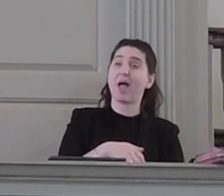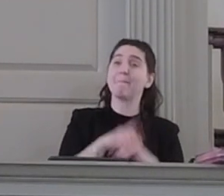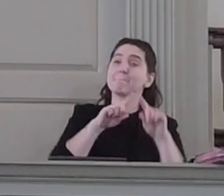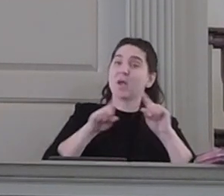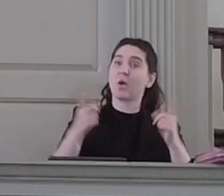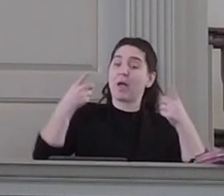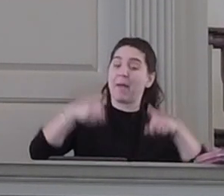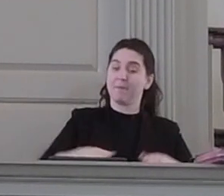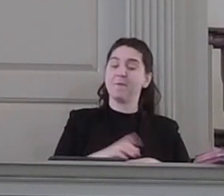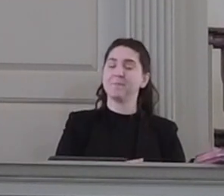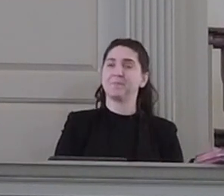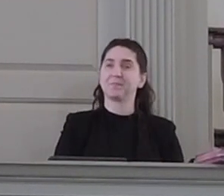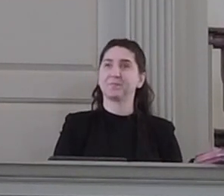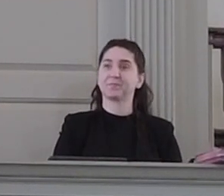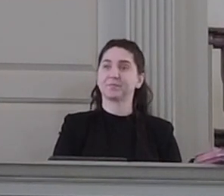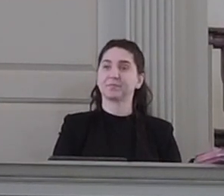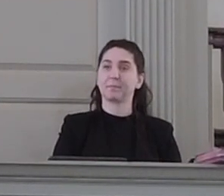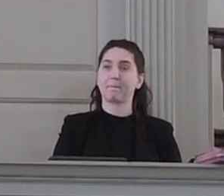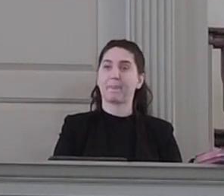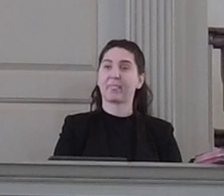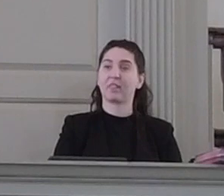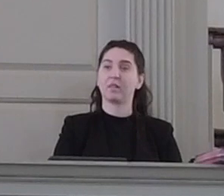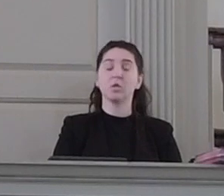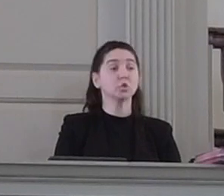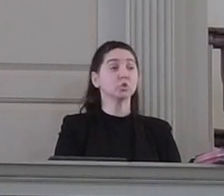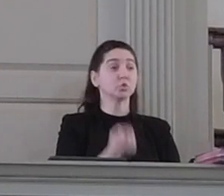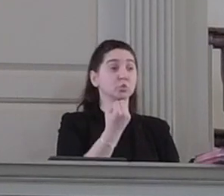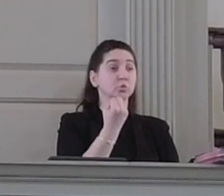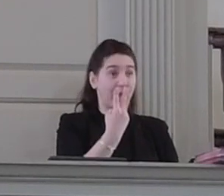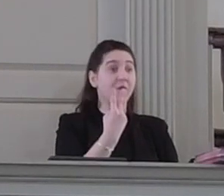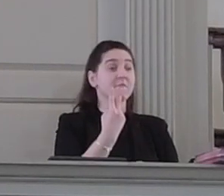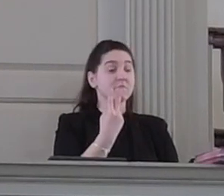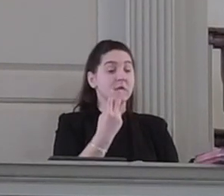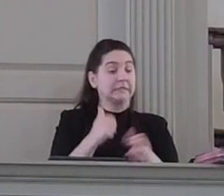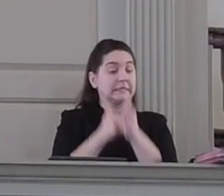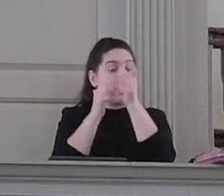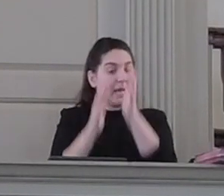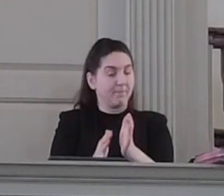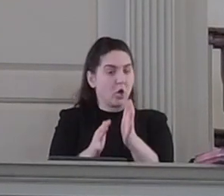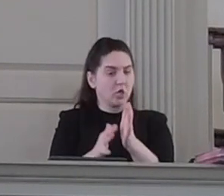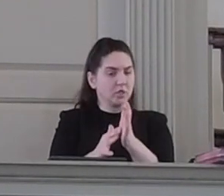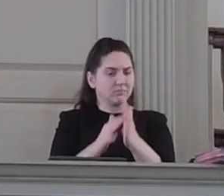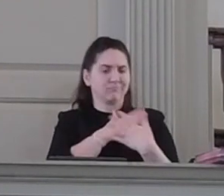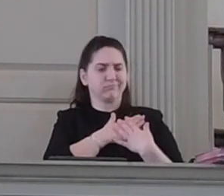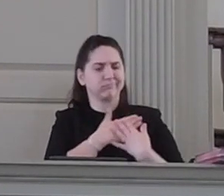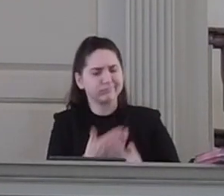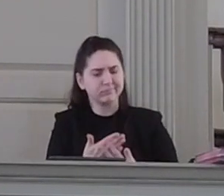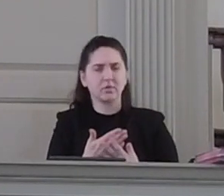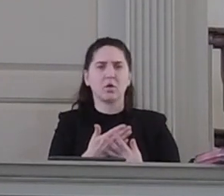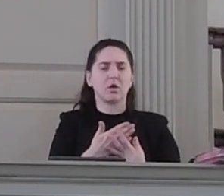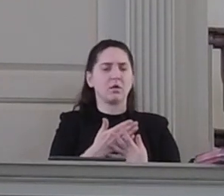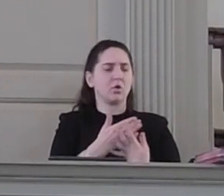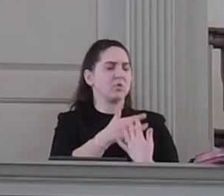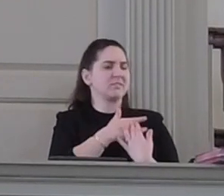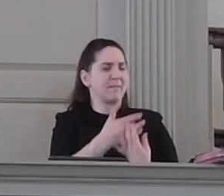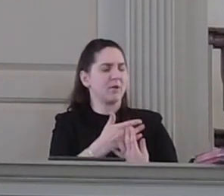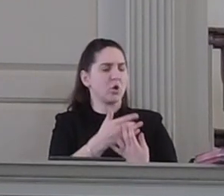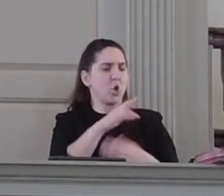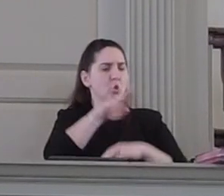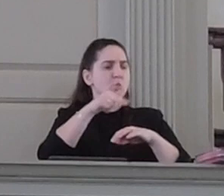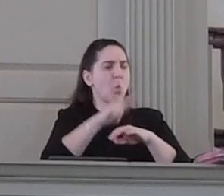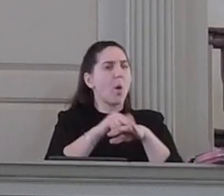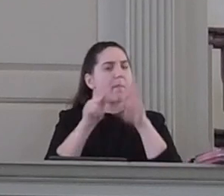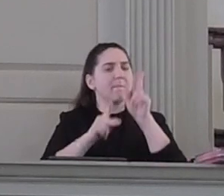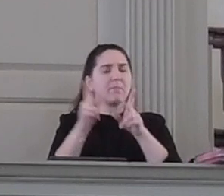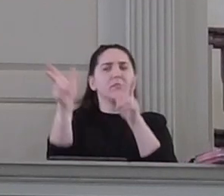But there were the disciples, 12 loyal, ordinary people who listened